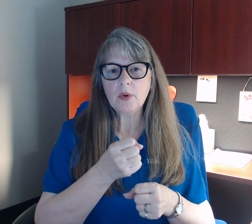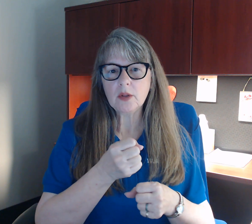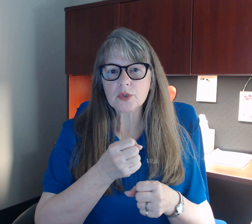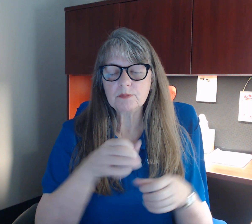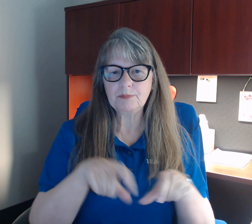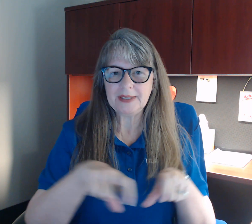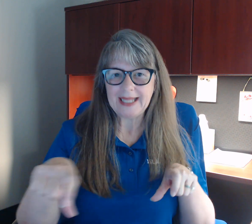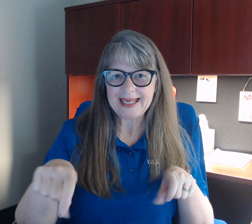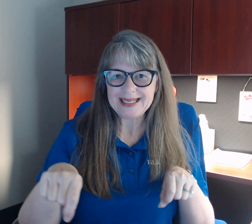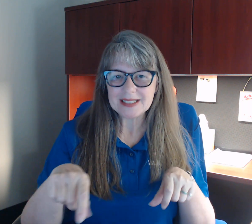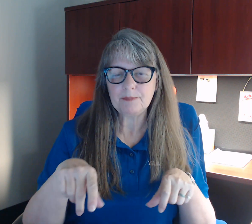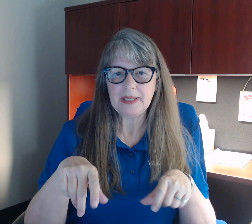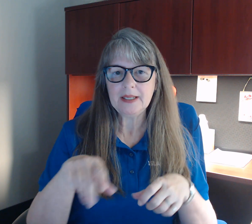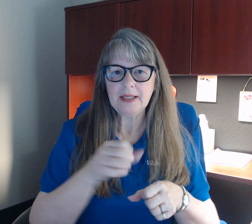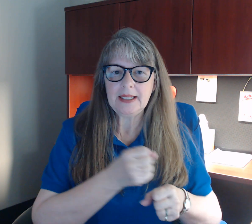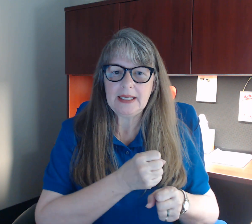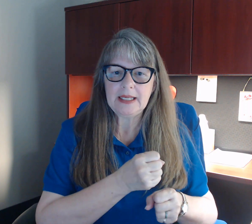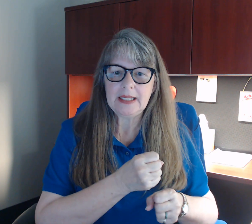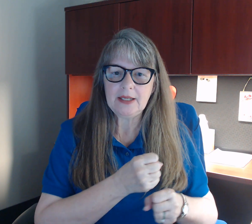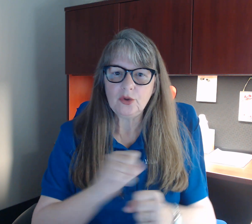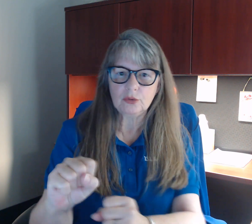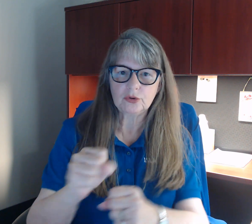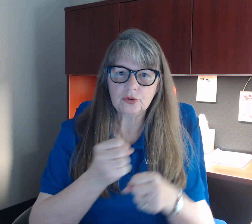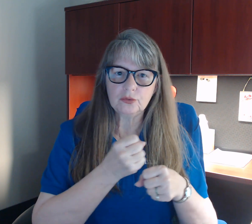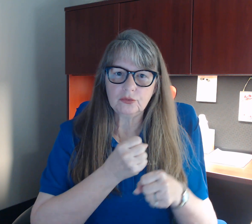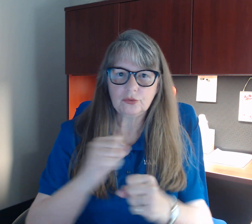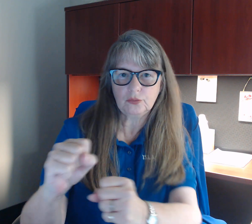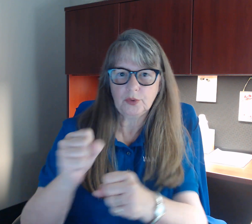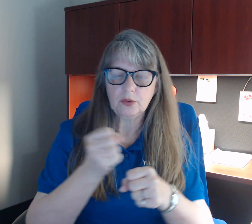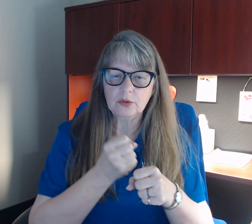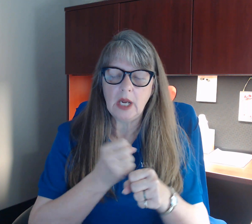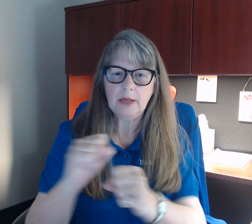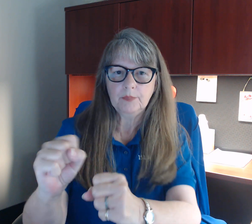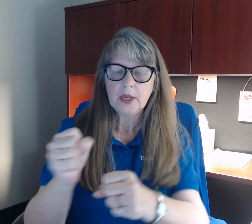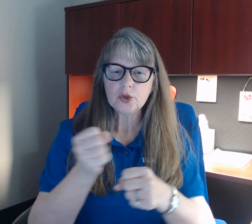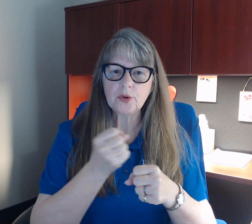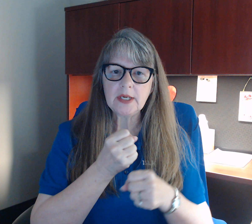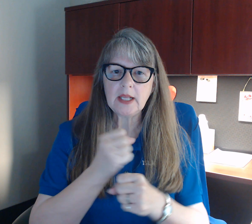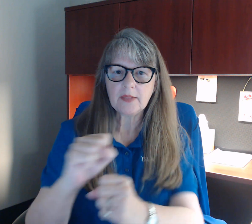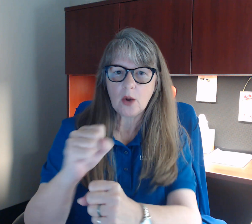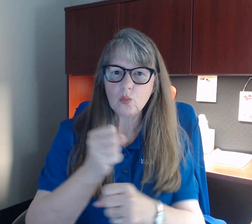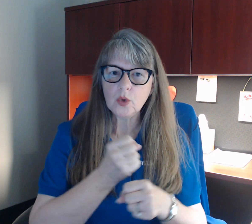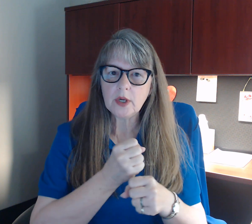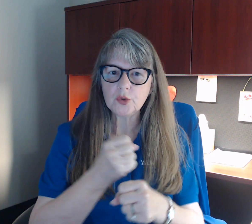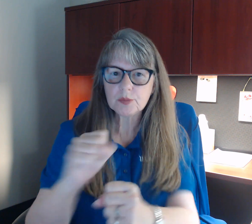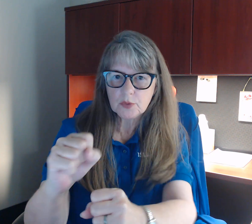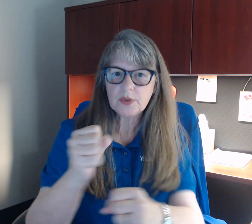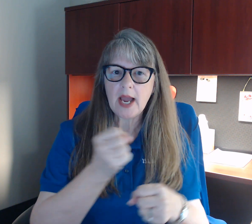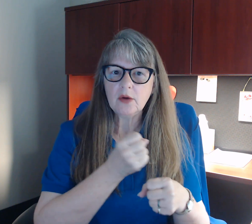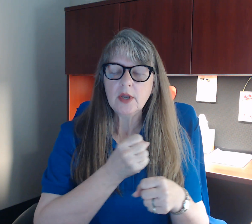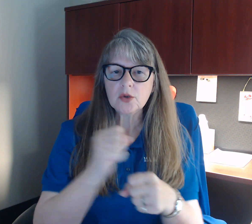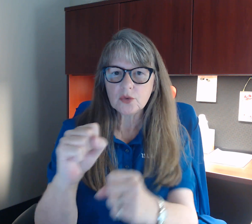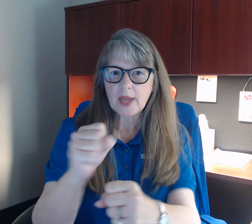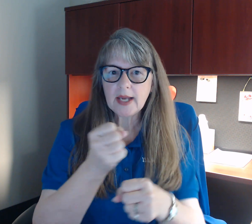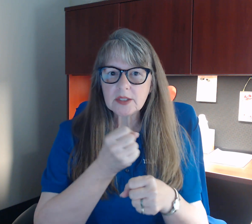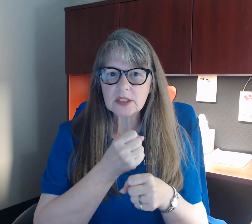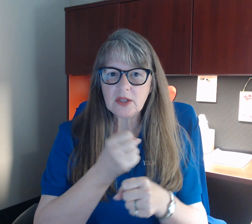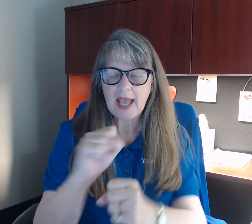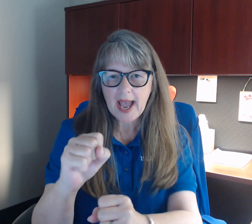those planes, a P-L-A-N-E, and you're trying to get that wood all smoothed out. So that's the